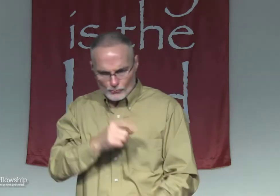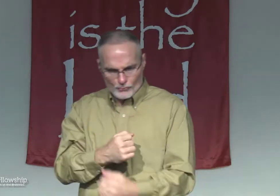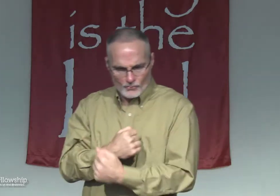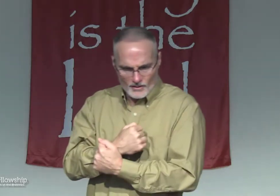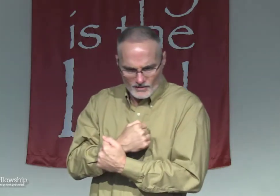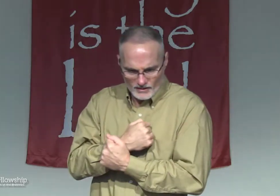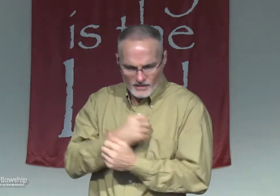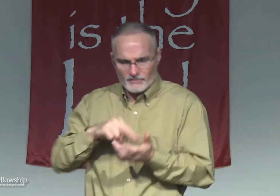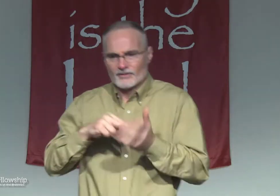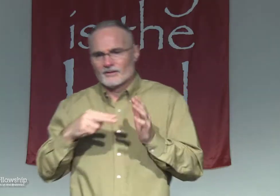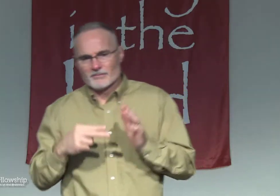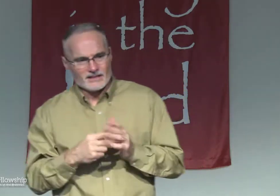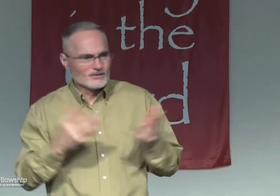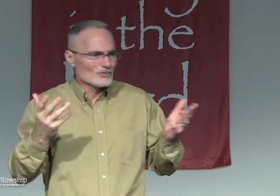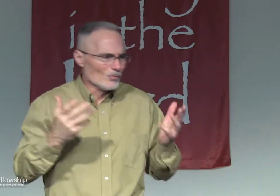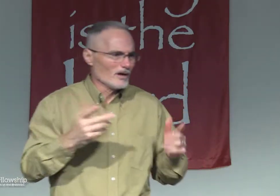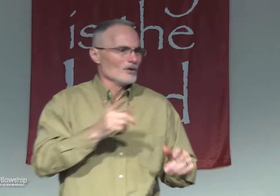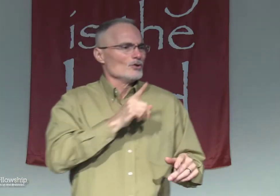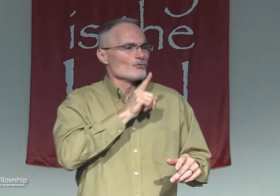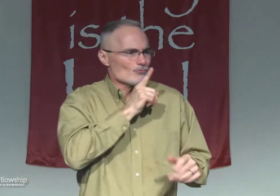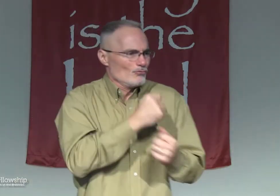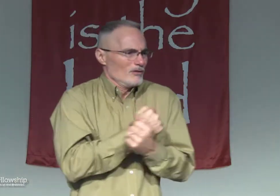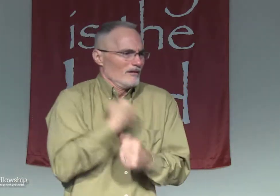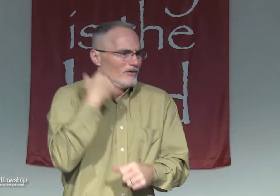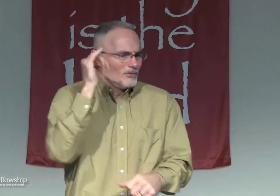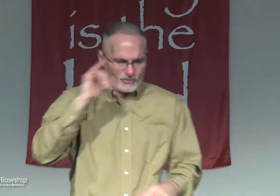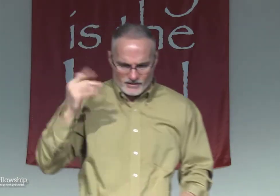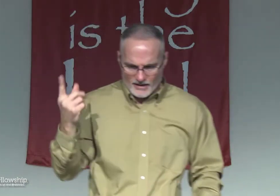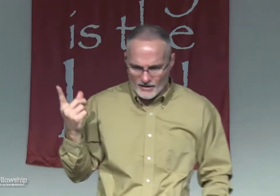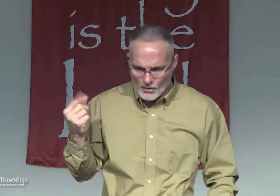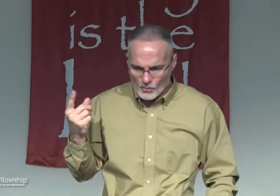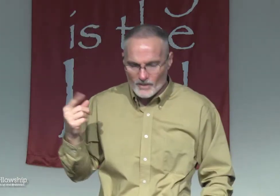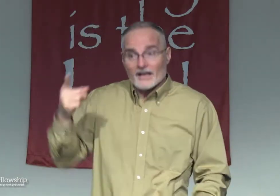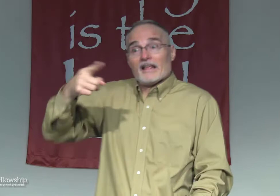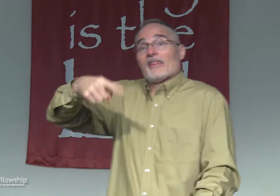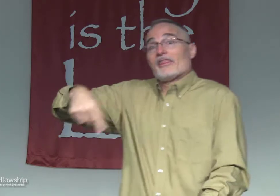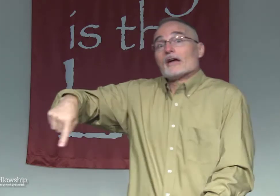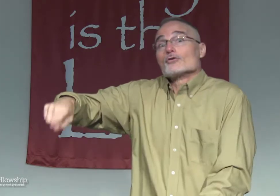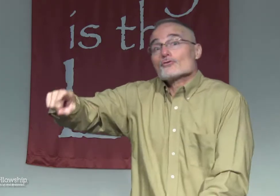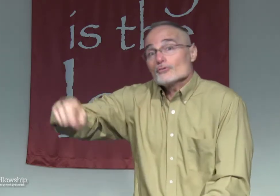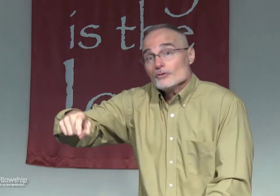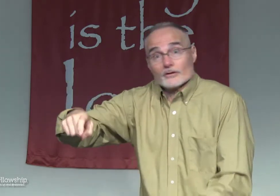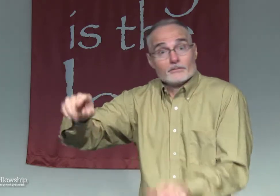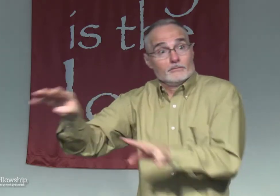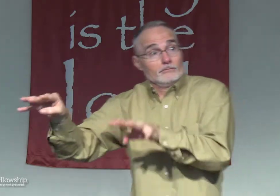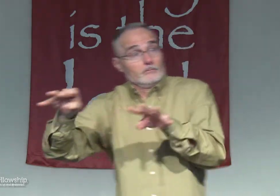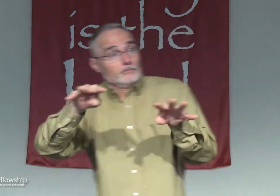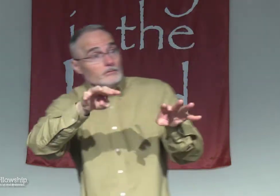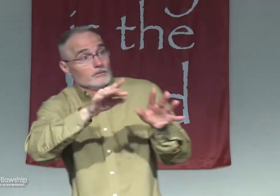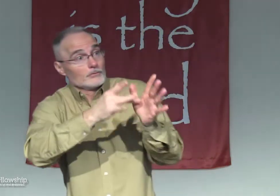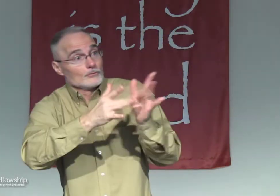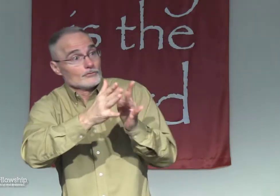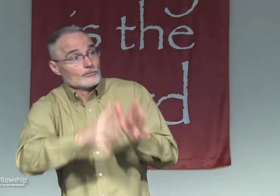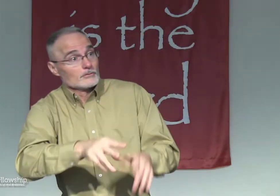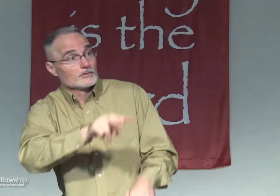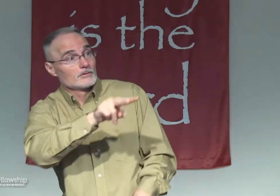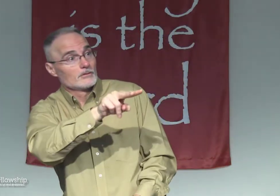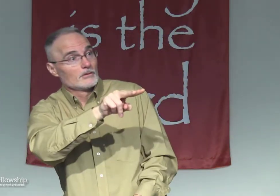So many people wonder, you know, what does true love mean? What does true love look like? They